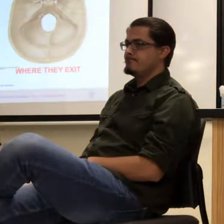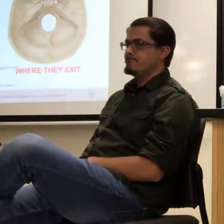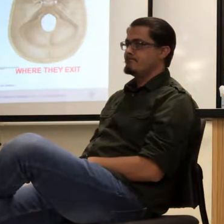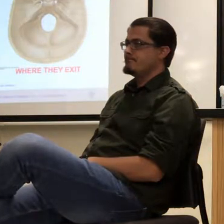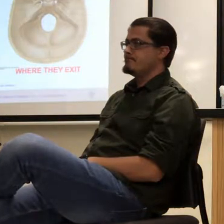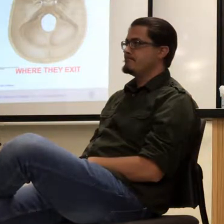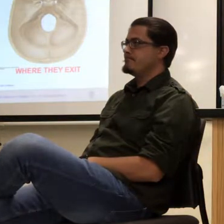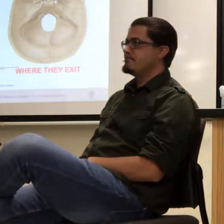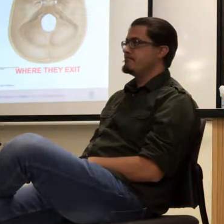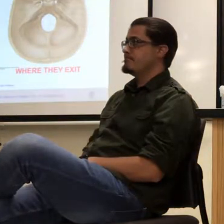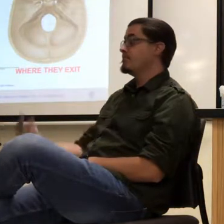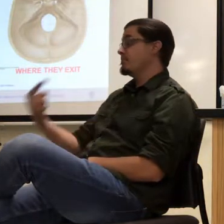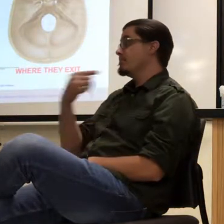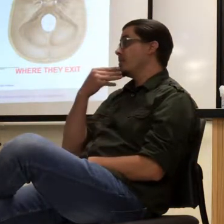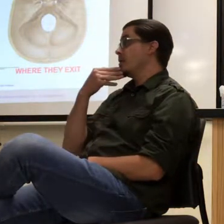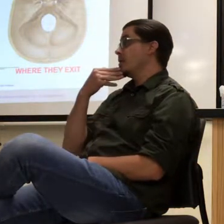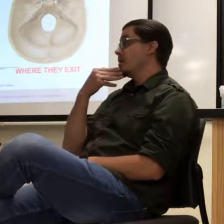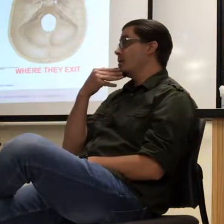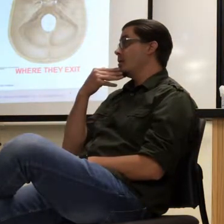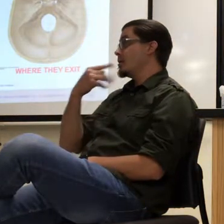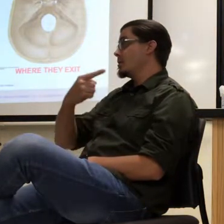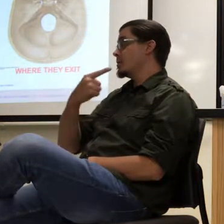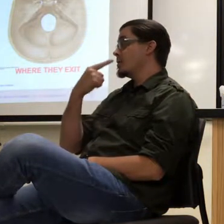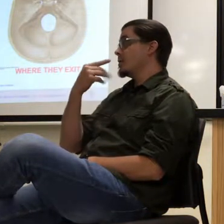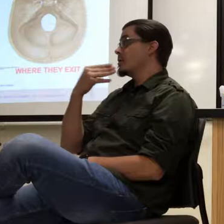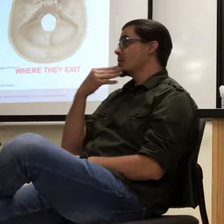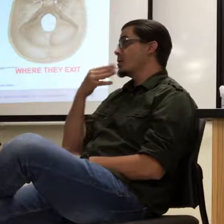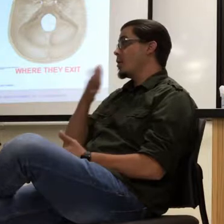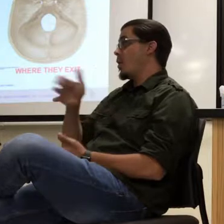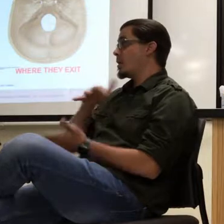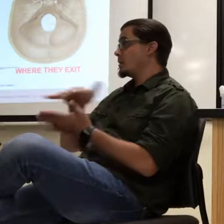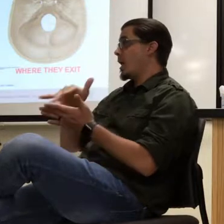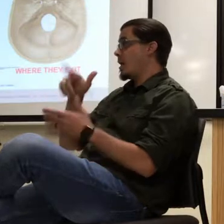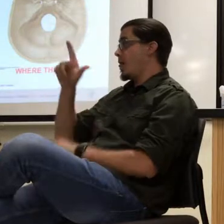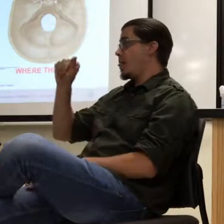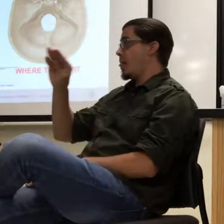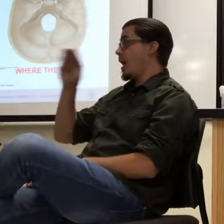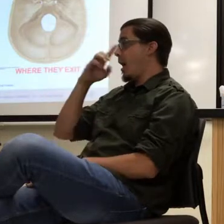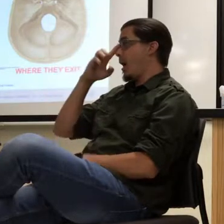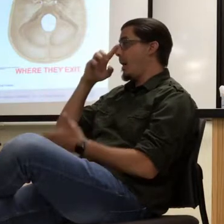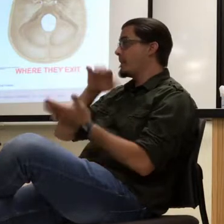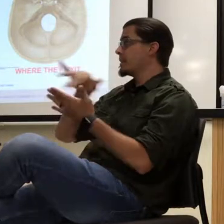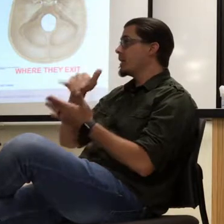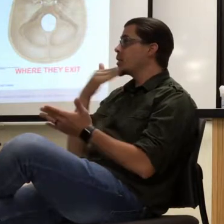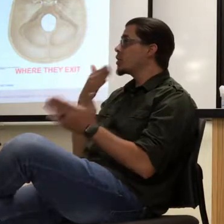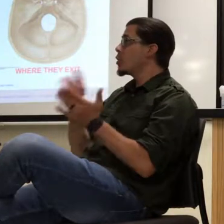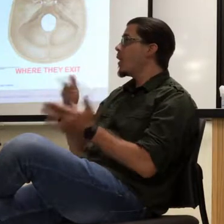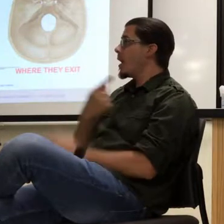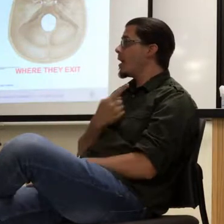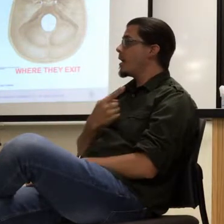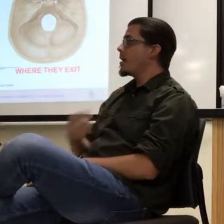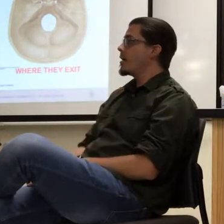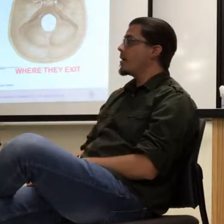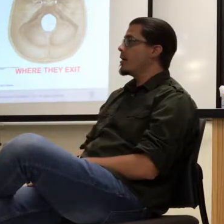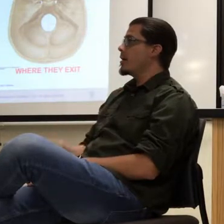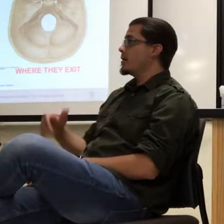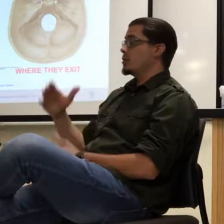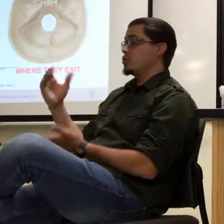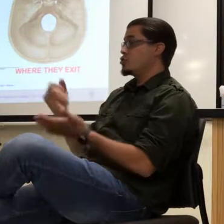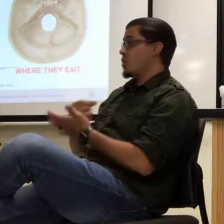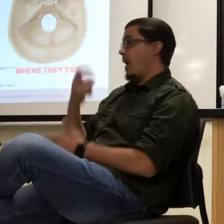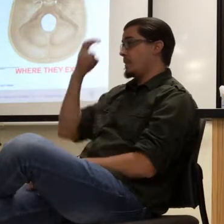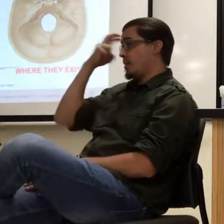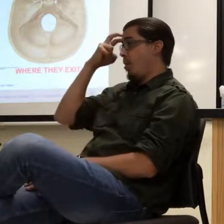It's a good exercise to do when you're in the lab and you're studying, you're trying to memorize where they exit. Just get a skull,